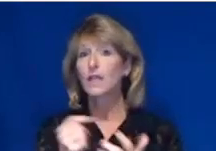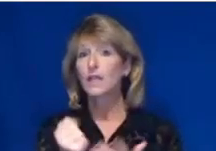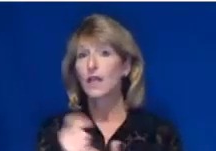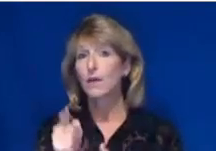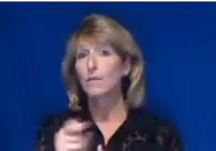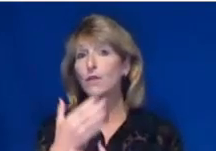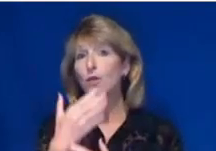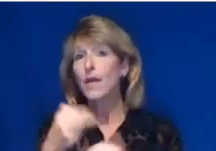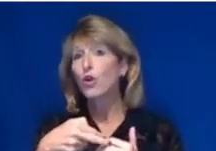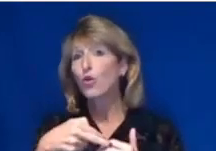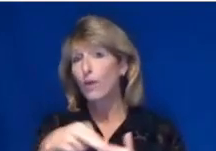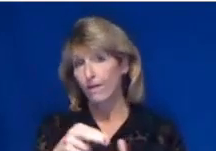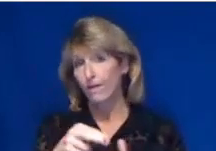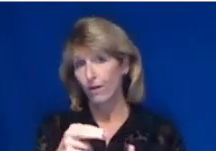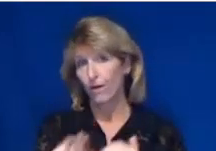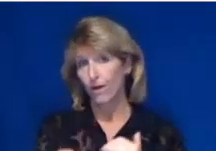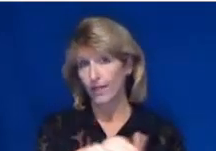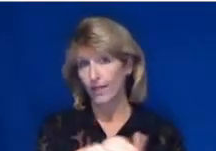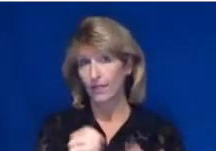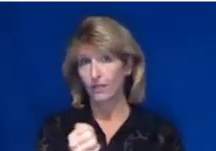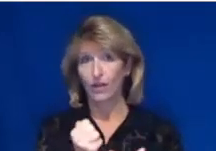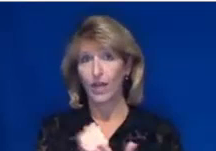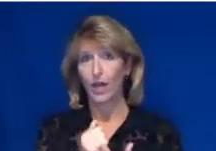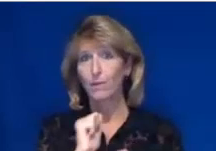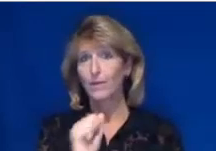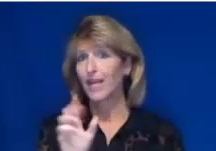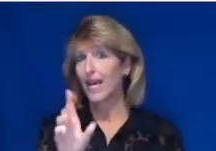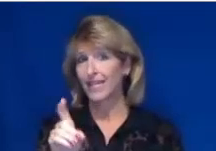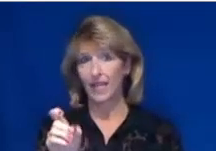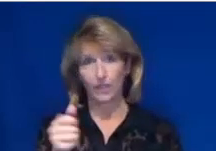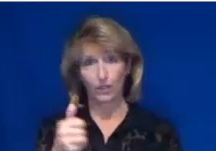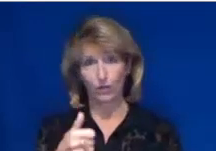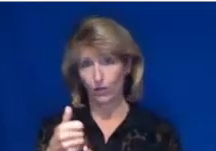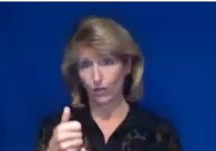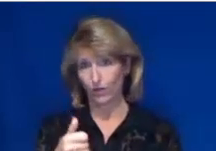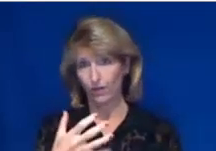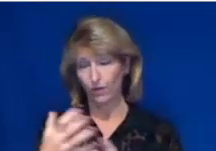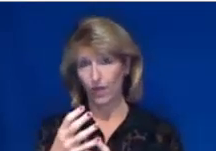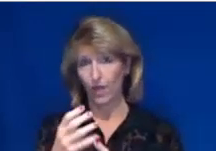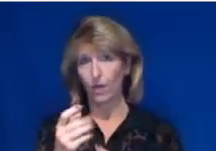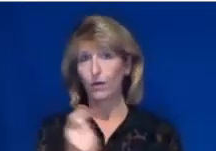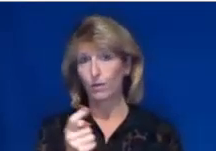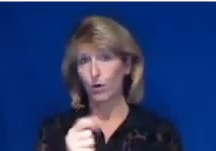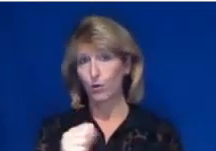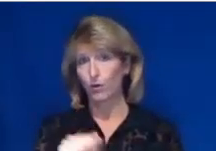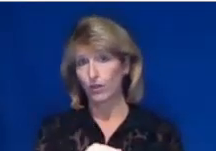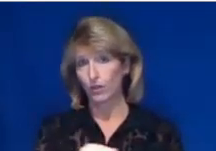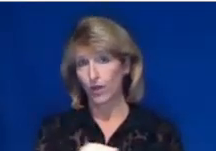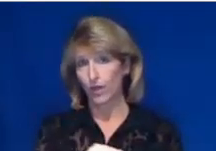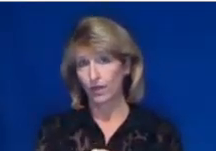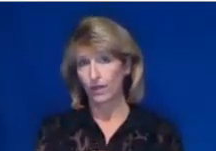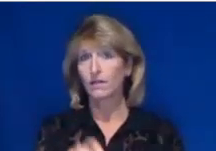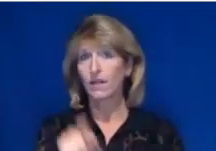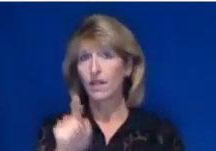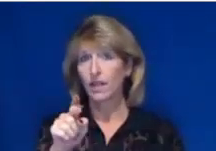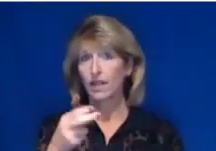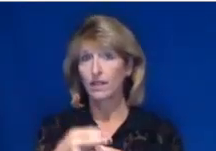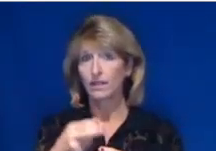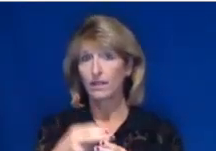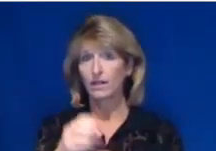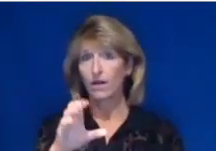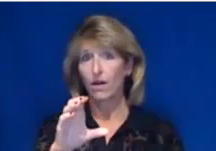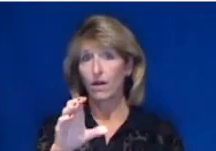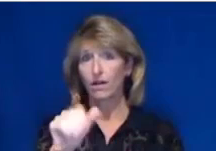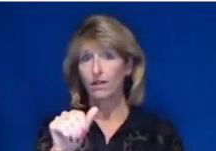If you use some of the screenings, such as the ones we're going to discuss today, it might give you a better idea of how to refer a particular student